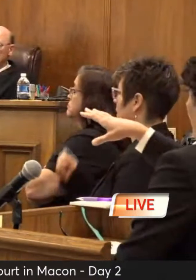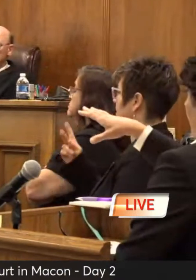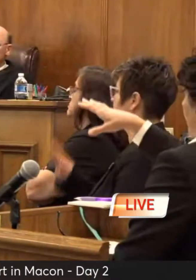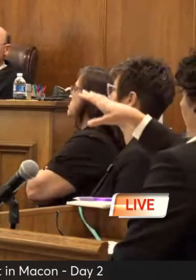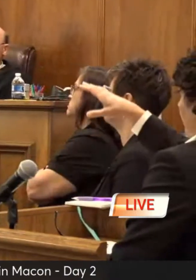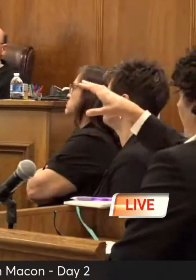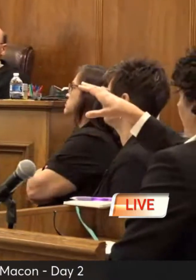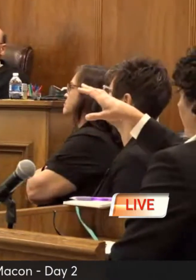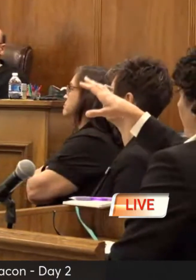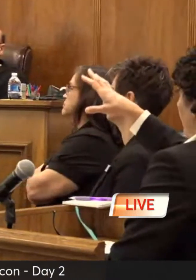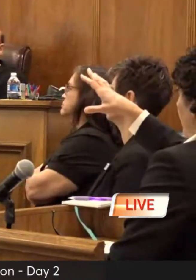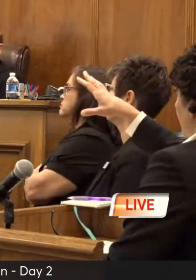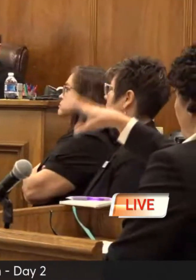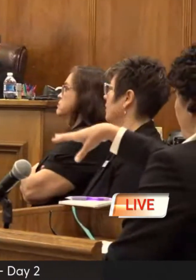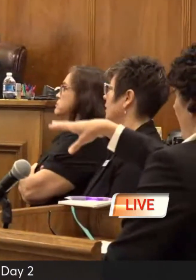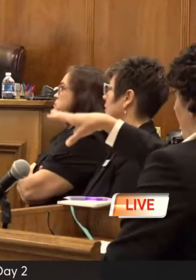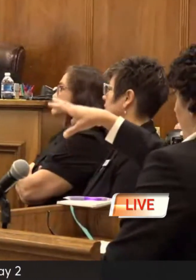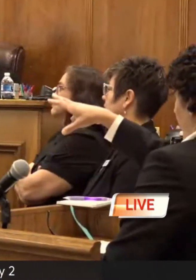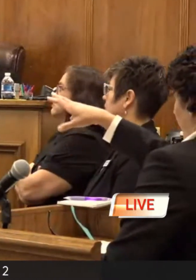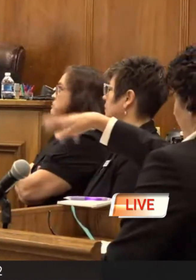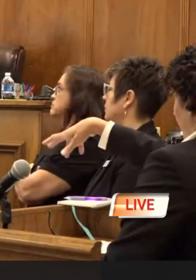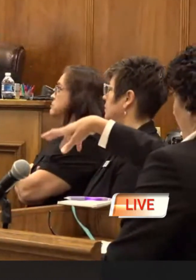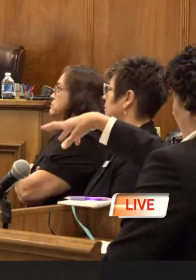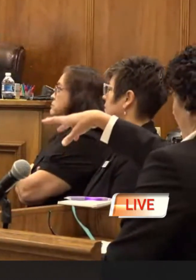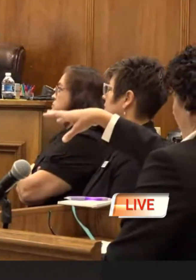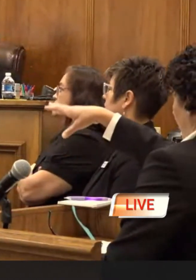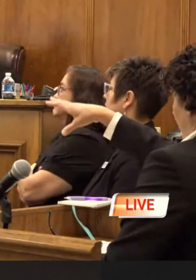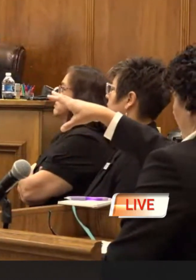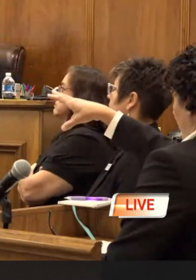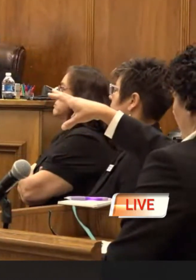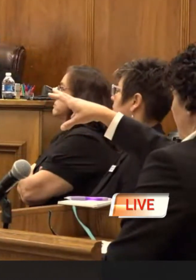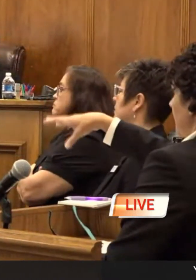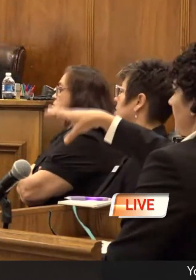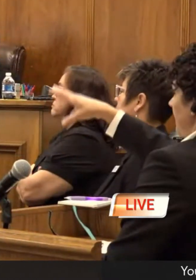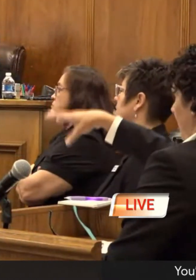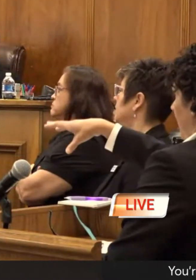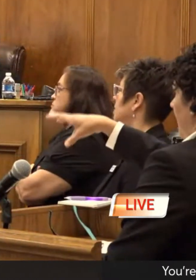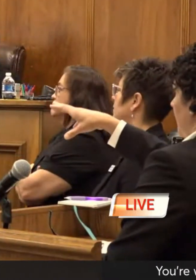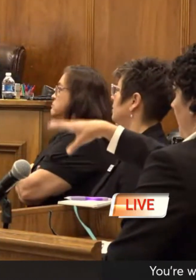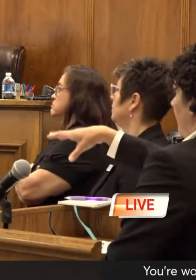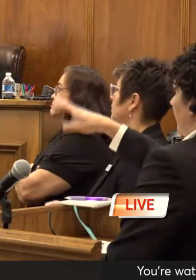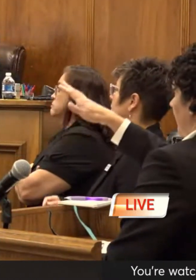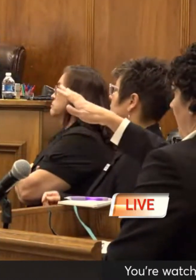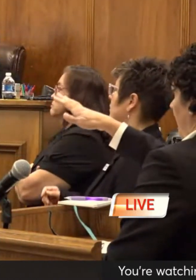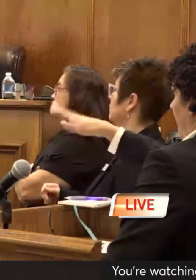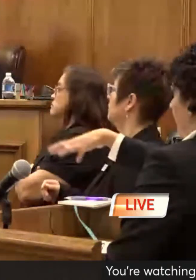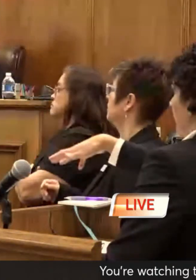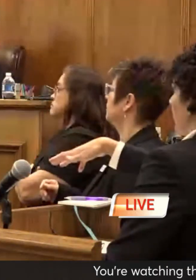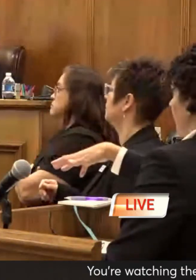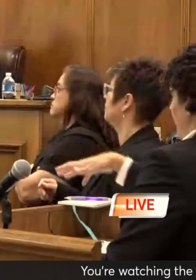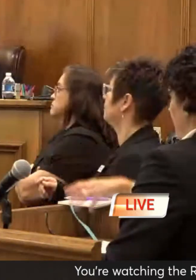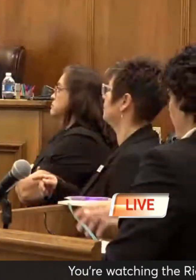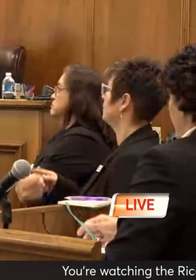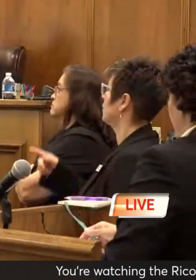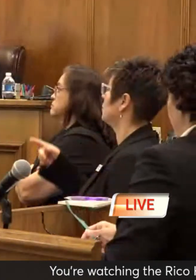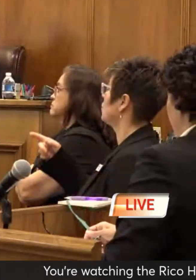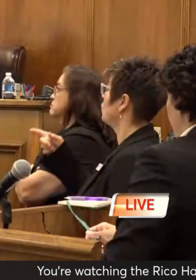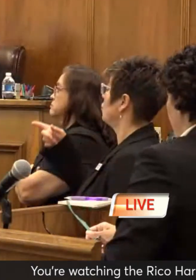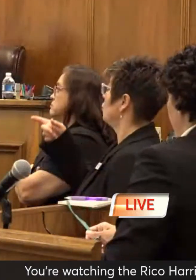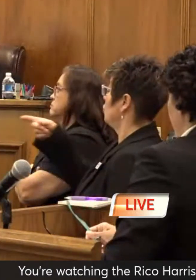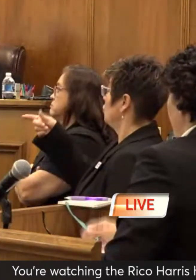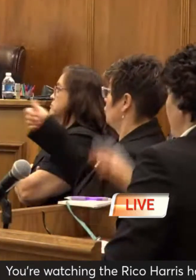So these are, this is a statement that you have given